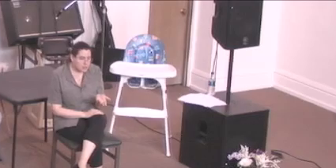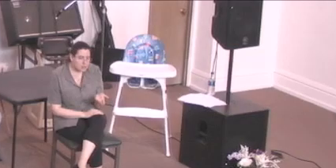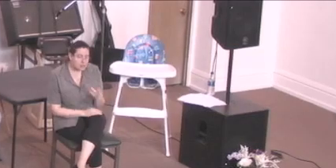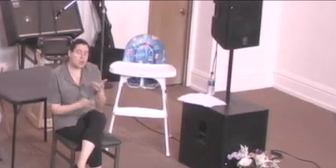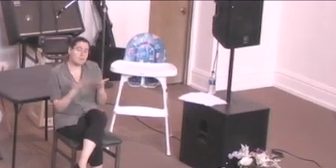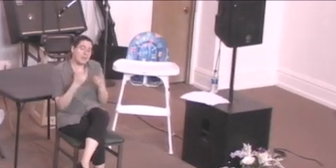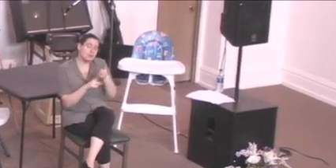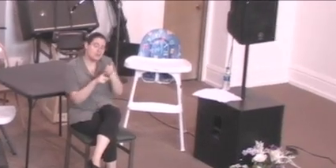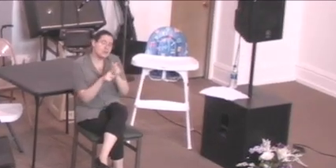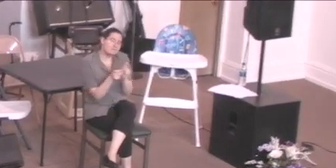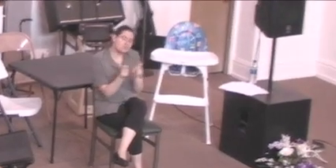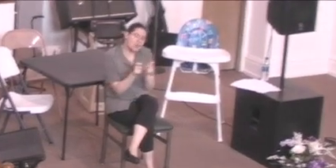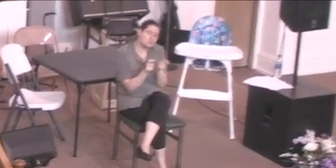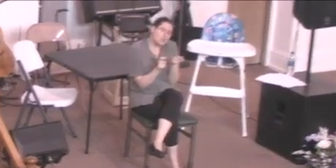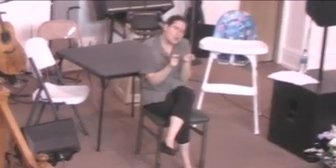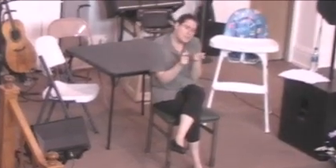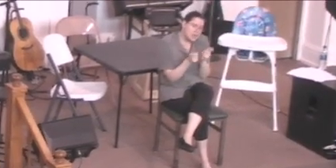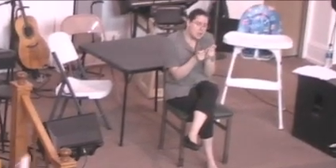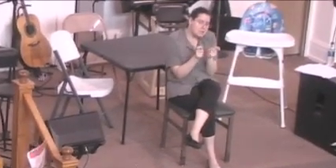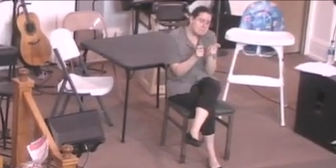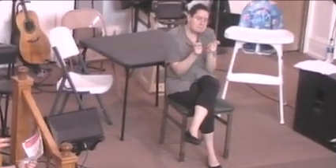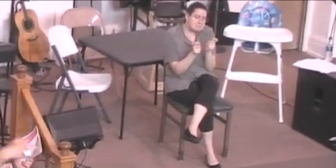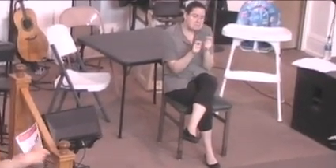bit, but then guess what?